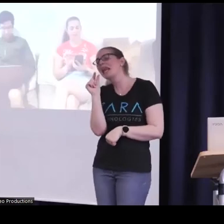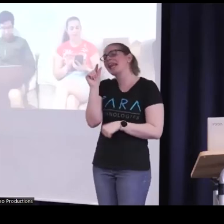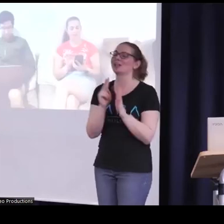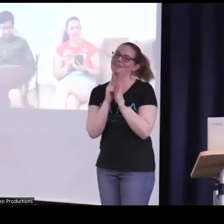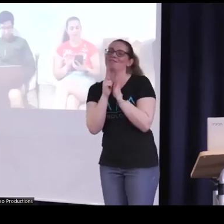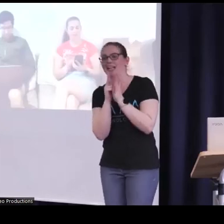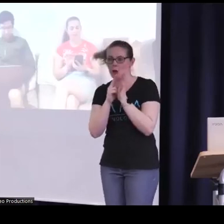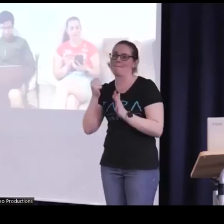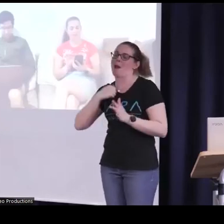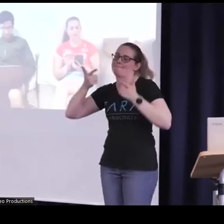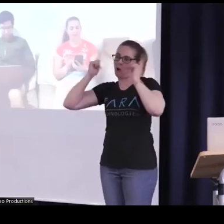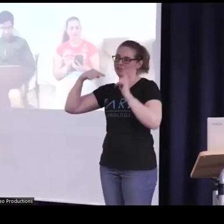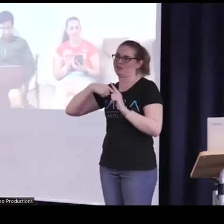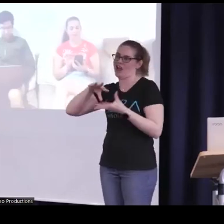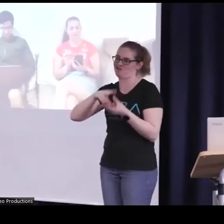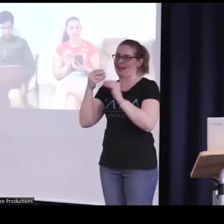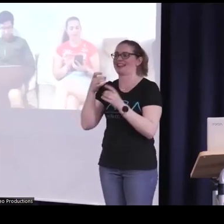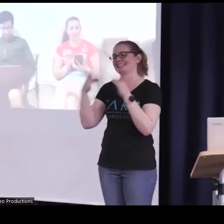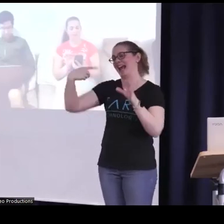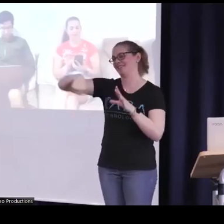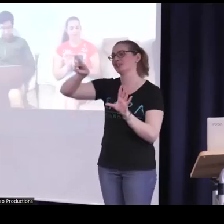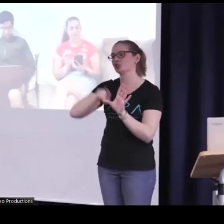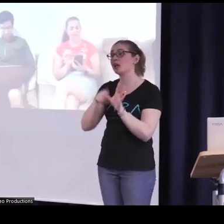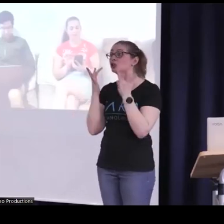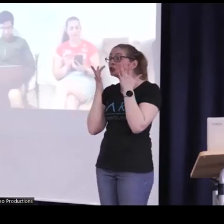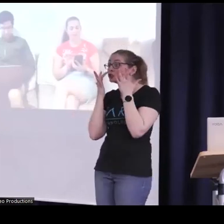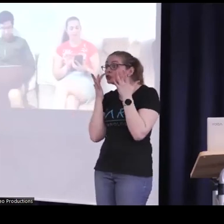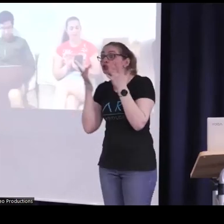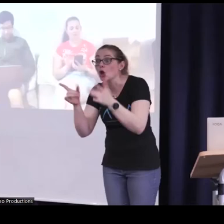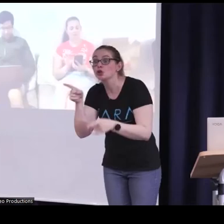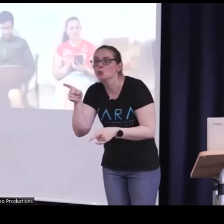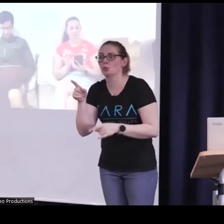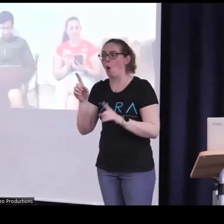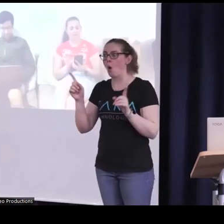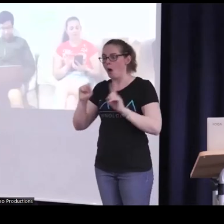So this is a bit of a funny, cute video of Arash and I.